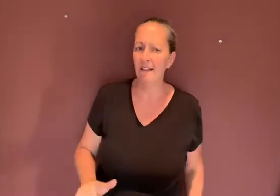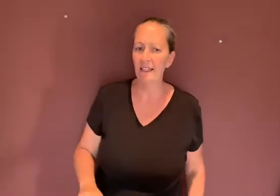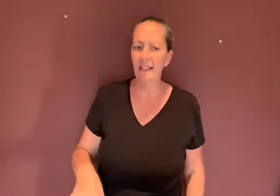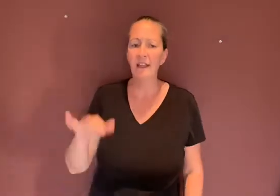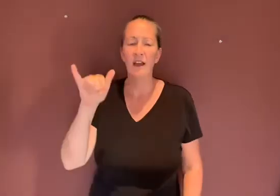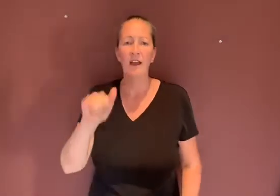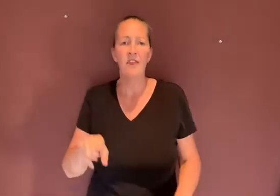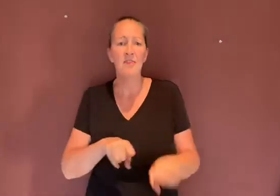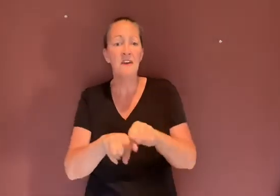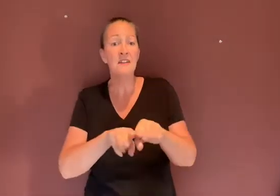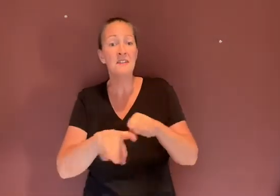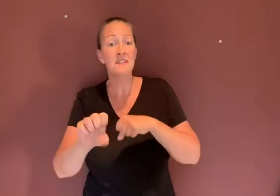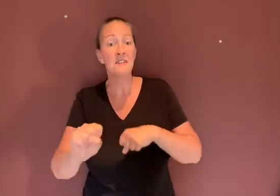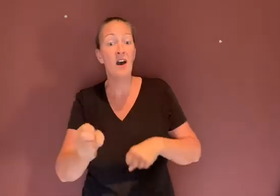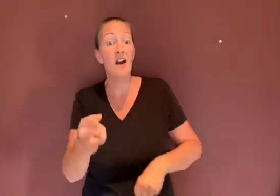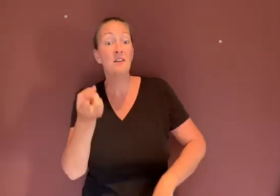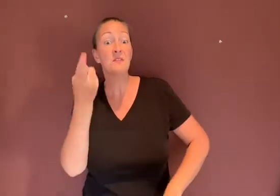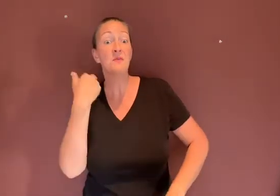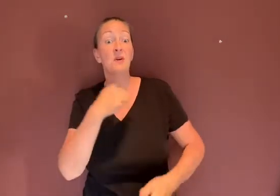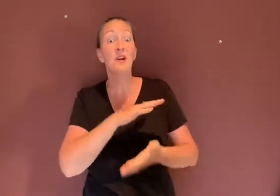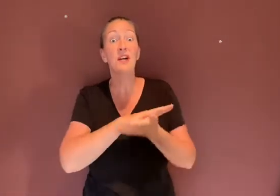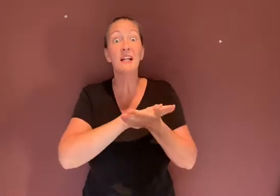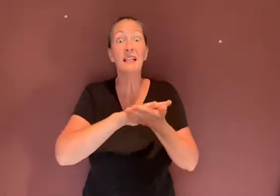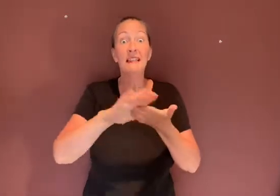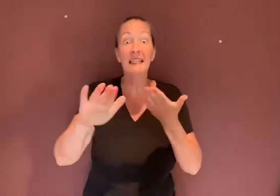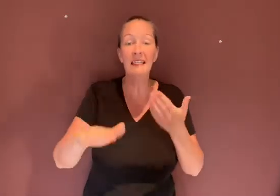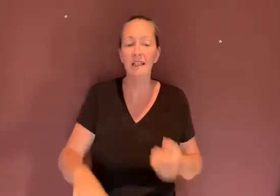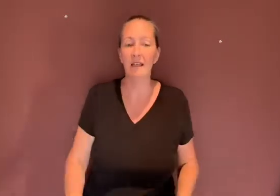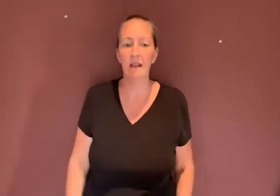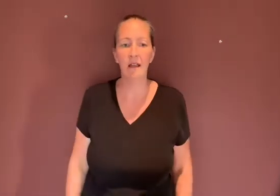Finally, the socks were clean.